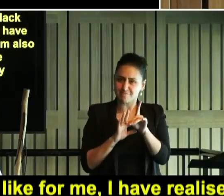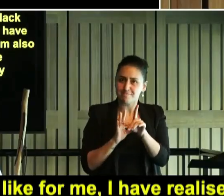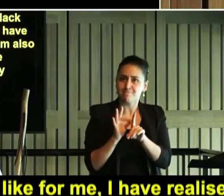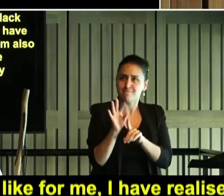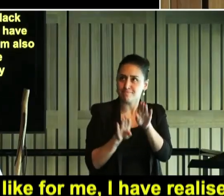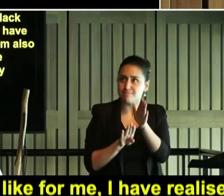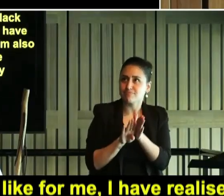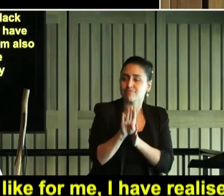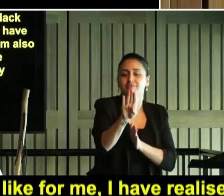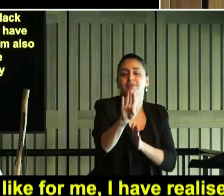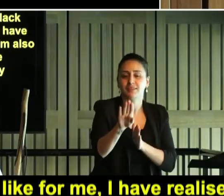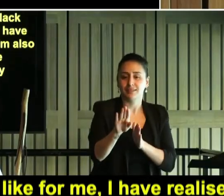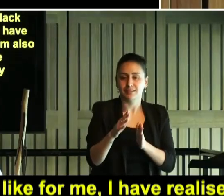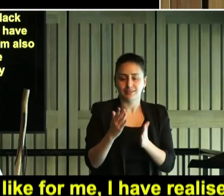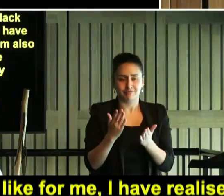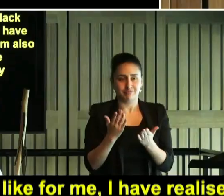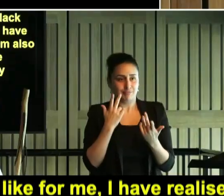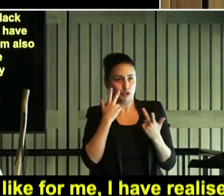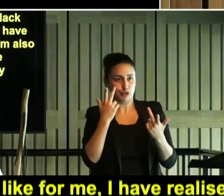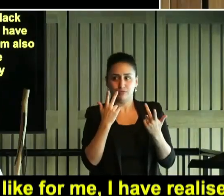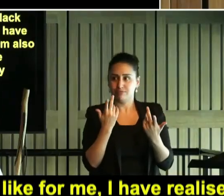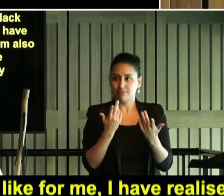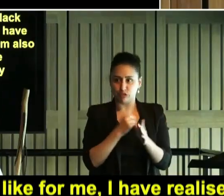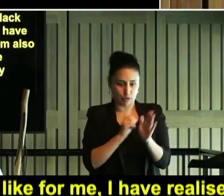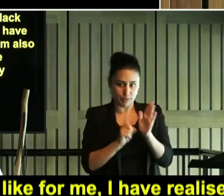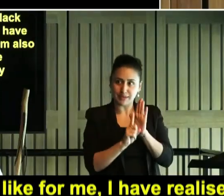is a representation. And